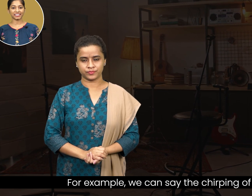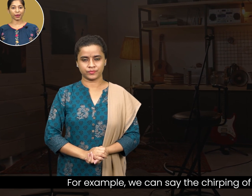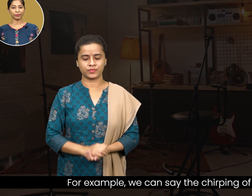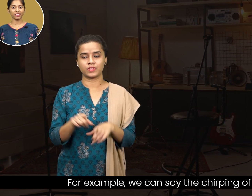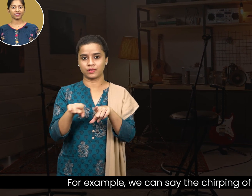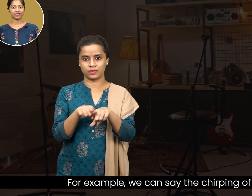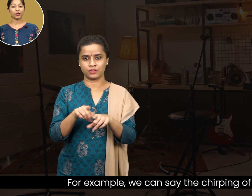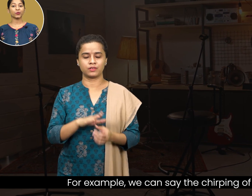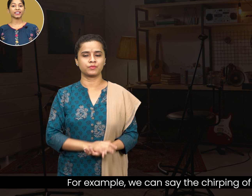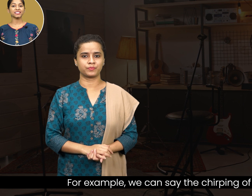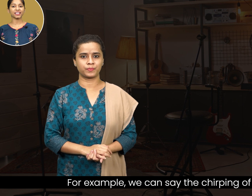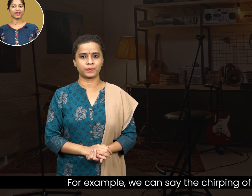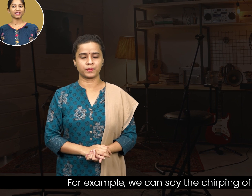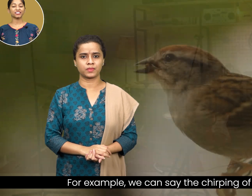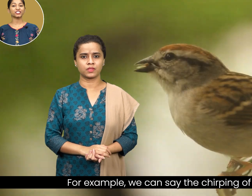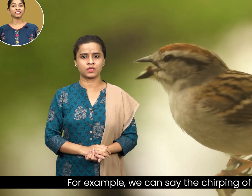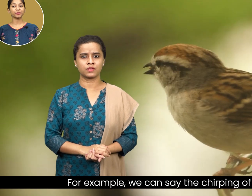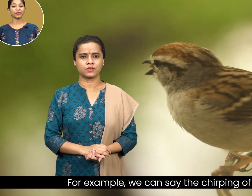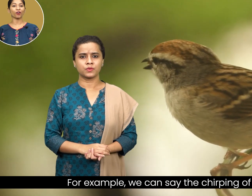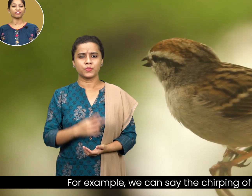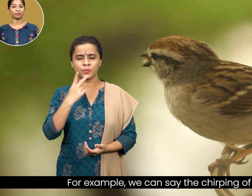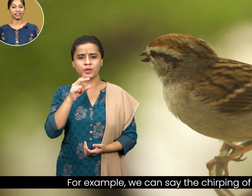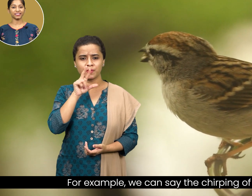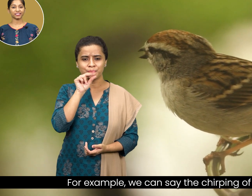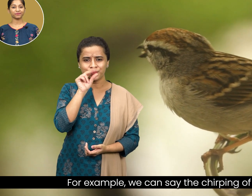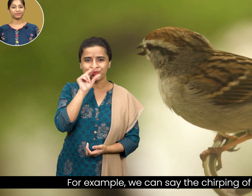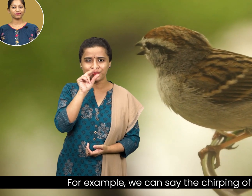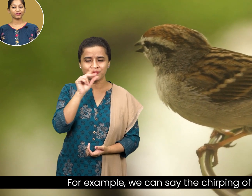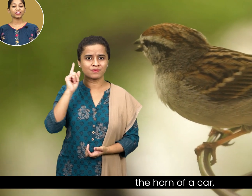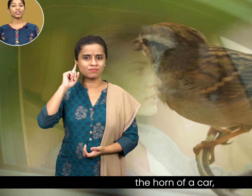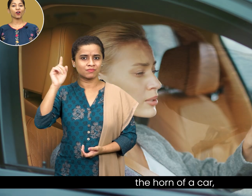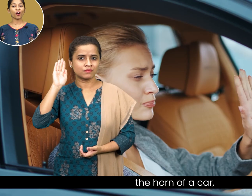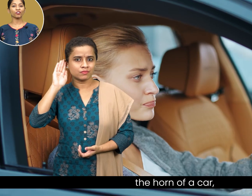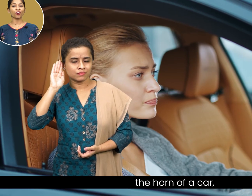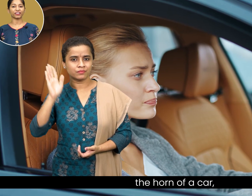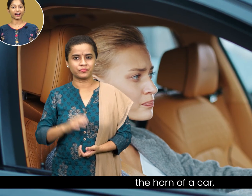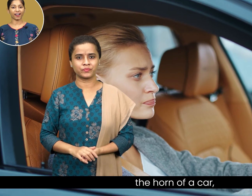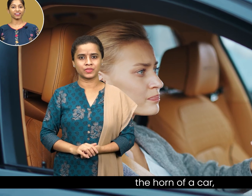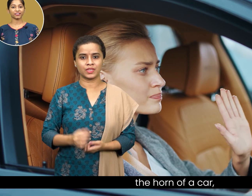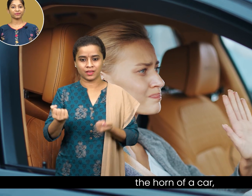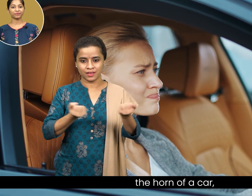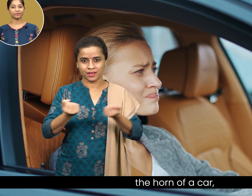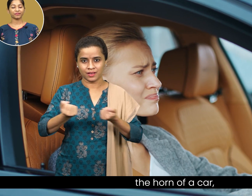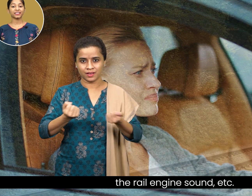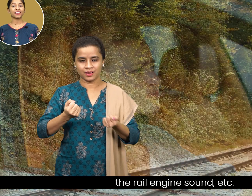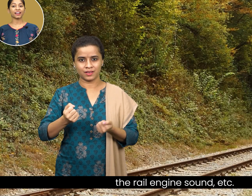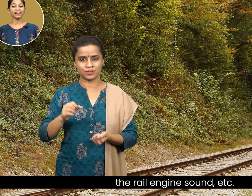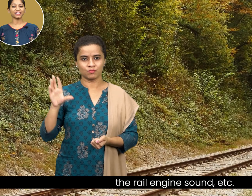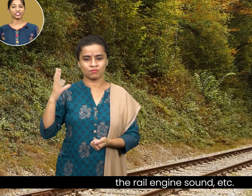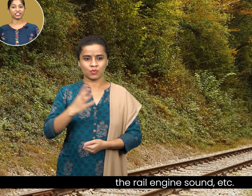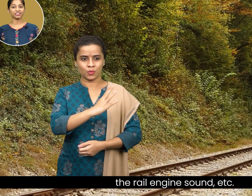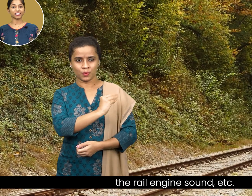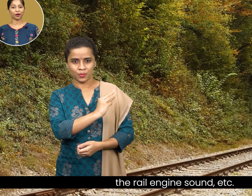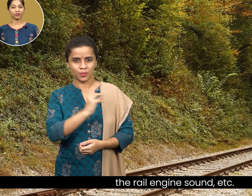For example, we can say the chirruping of a bird, the horn of a car, the